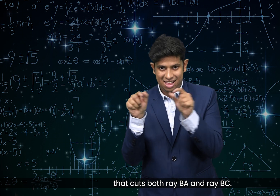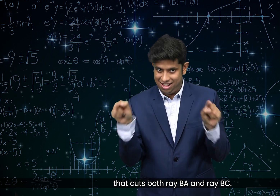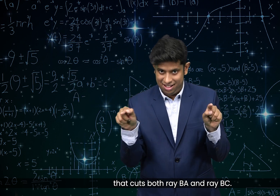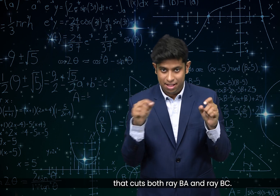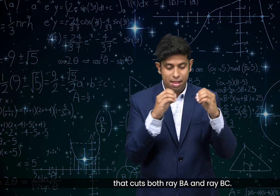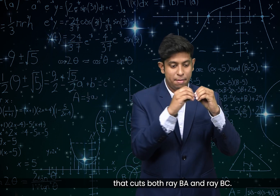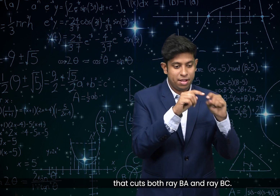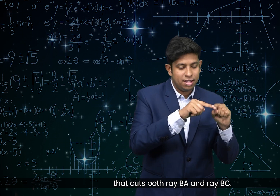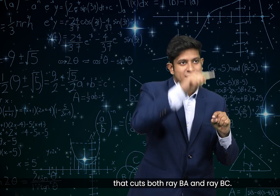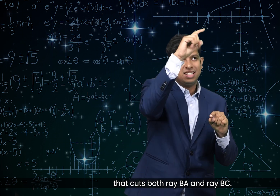BA and ray BC.